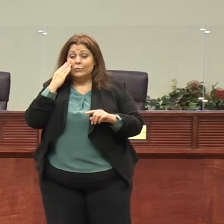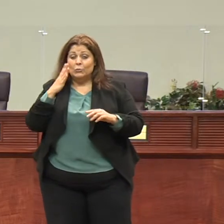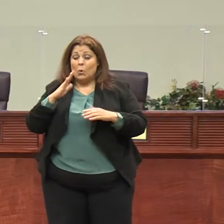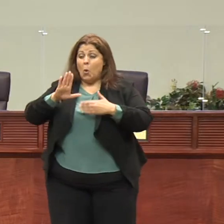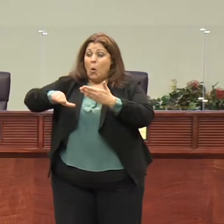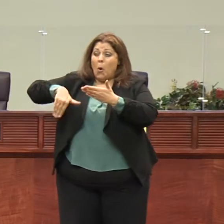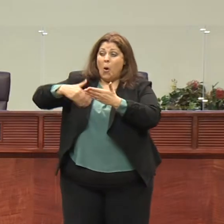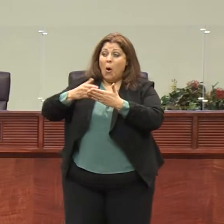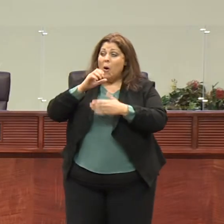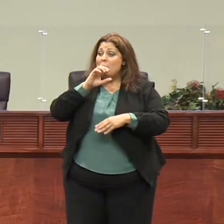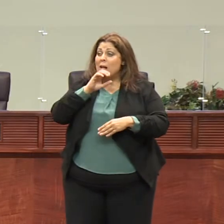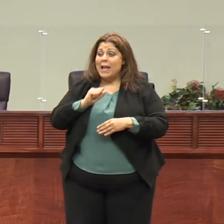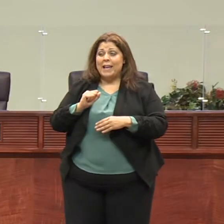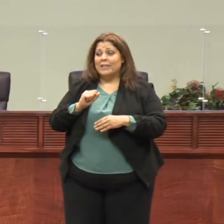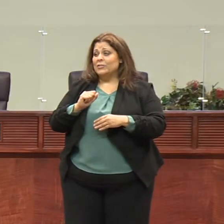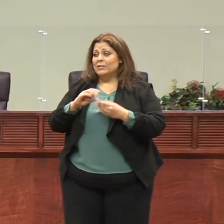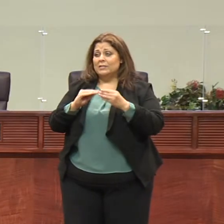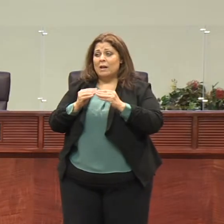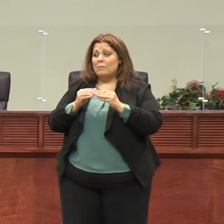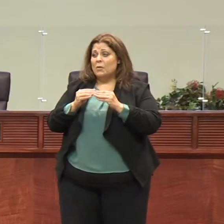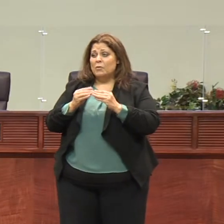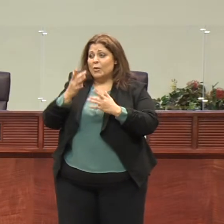17.